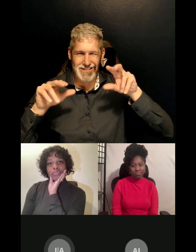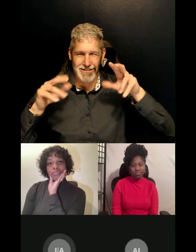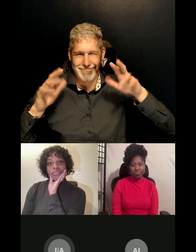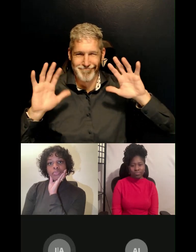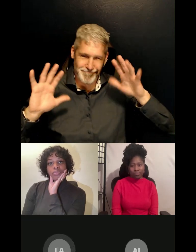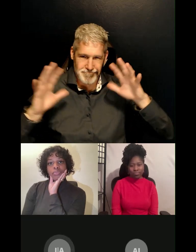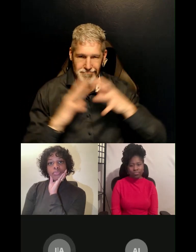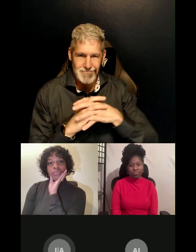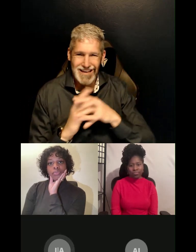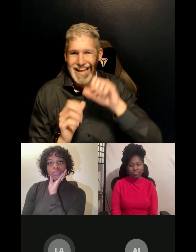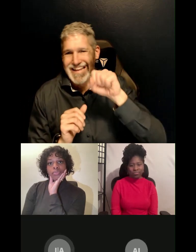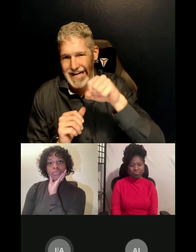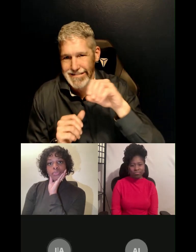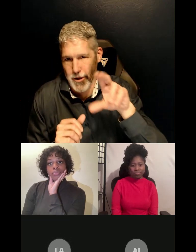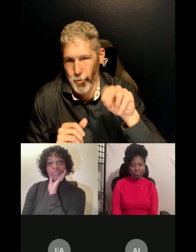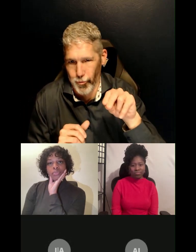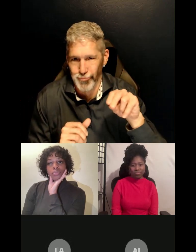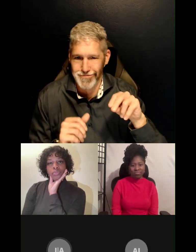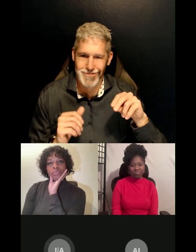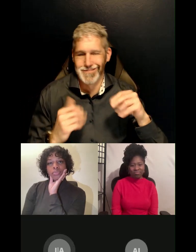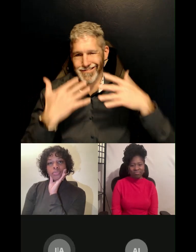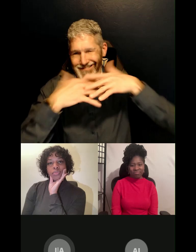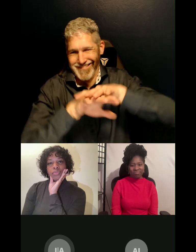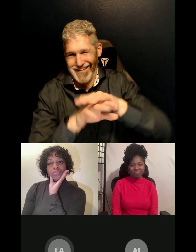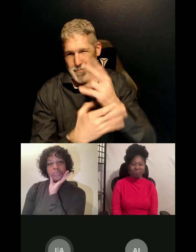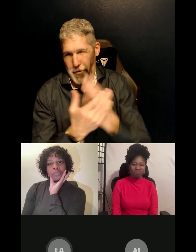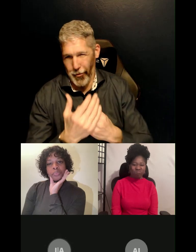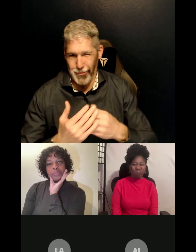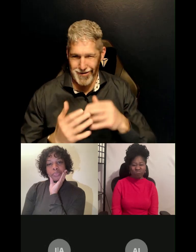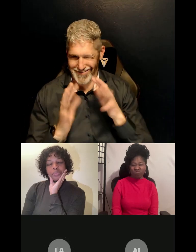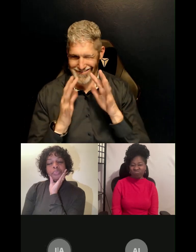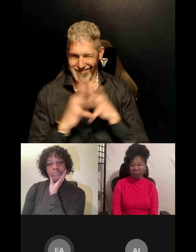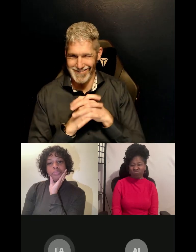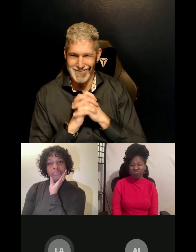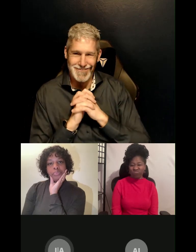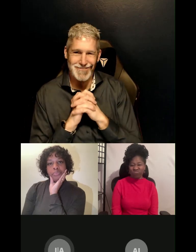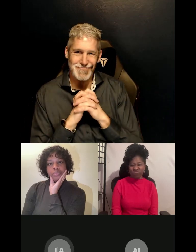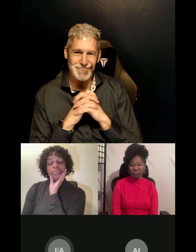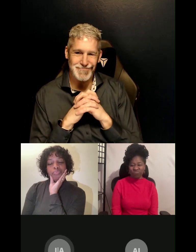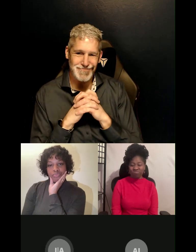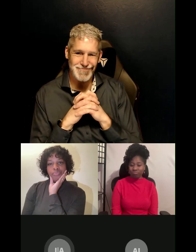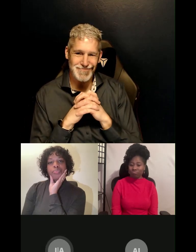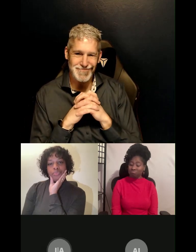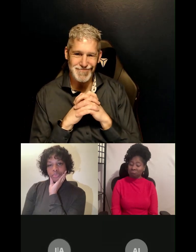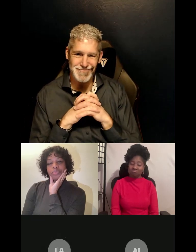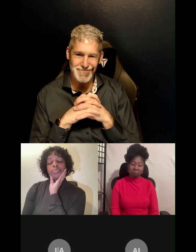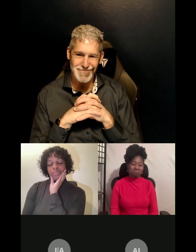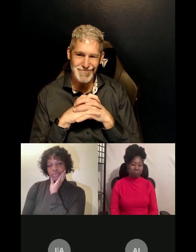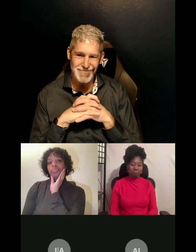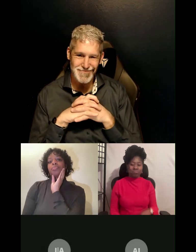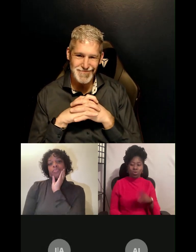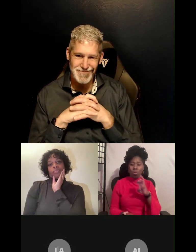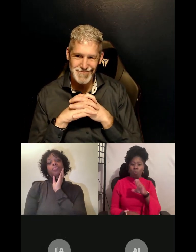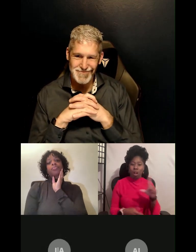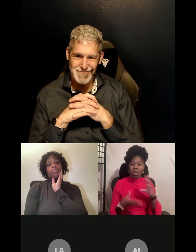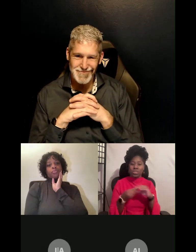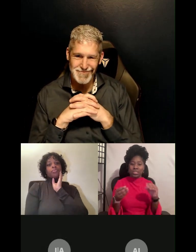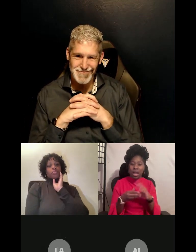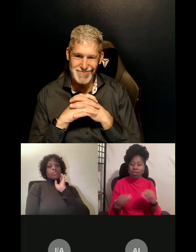So, it's kind of a catch-22. It's a yes and a no. It's both at the same time.